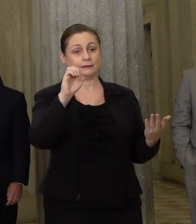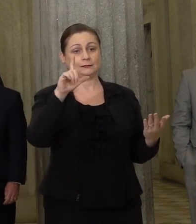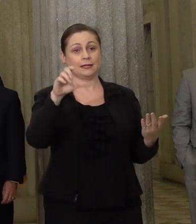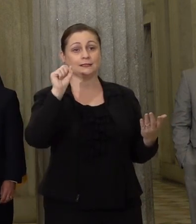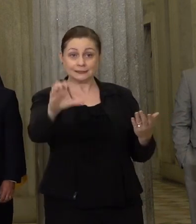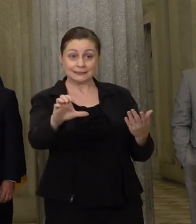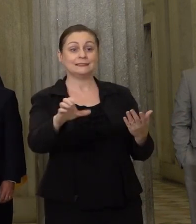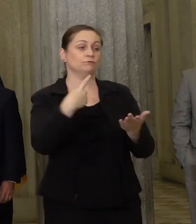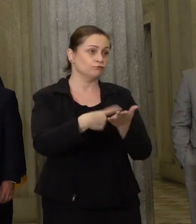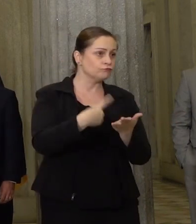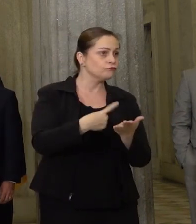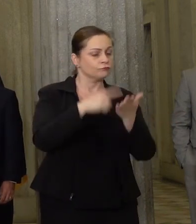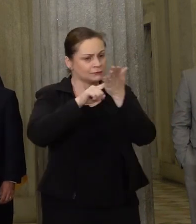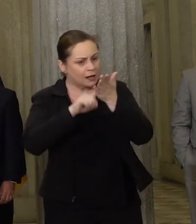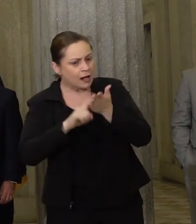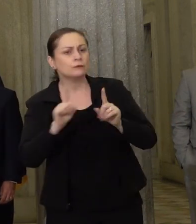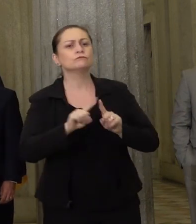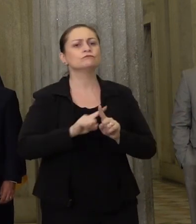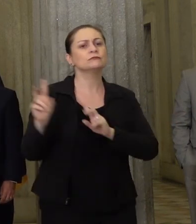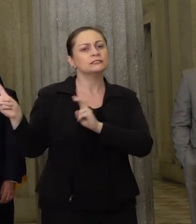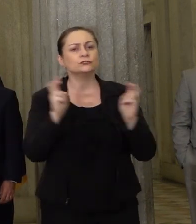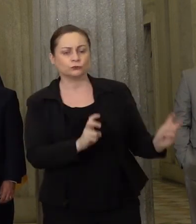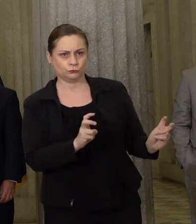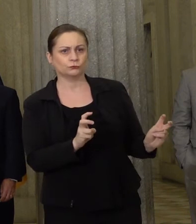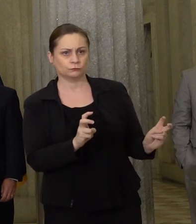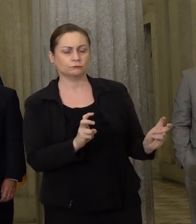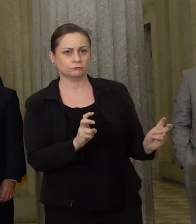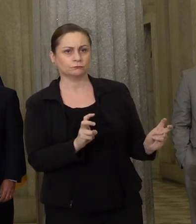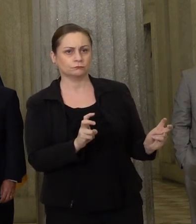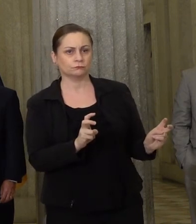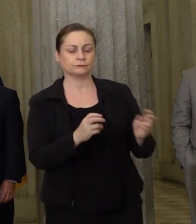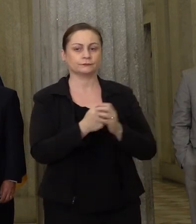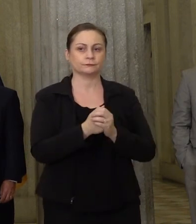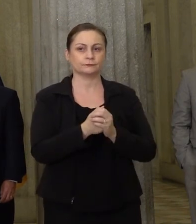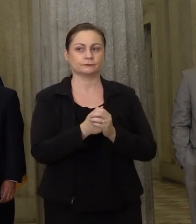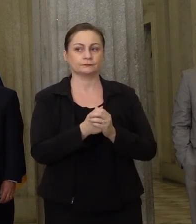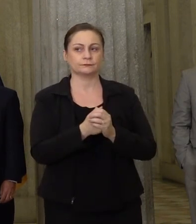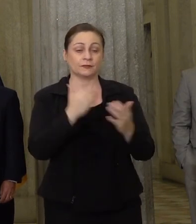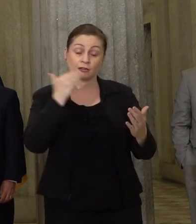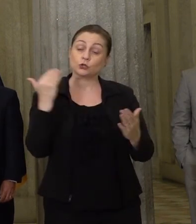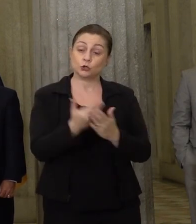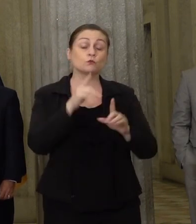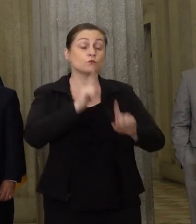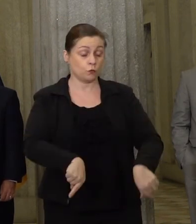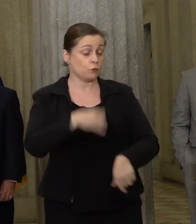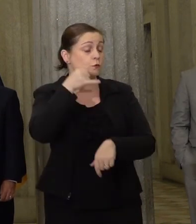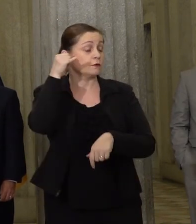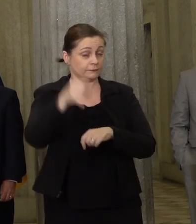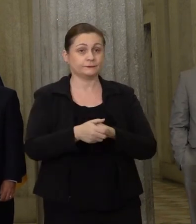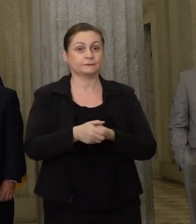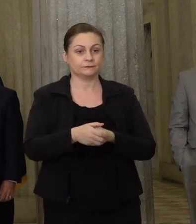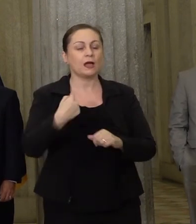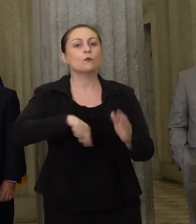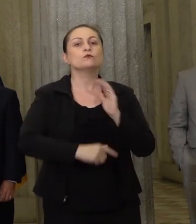discuss and examine all of these issues thoroughly, as you remember, and issued a very good report. And we know that